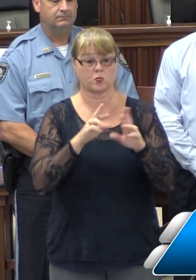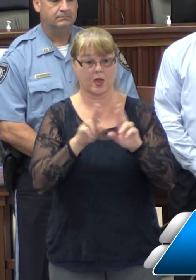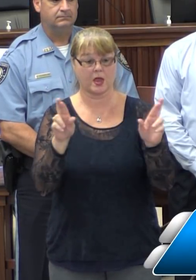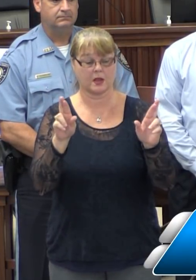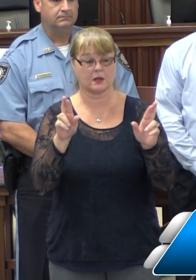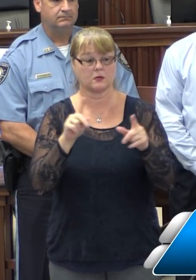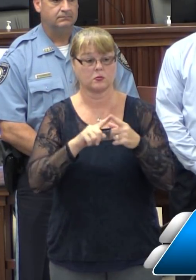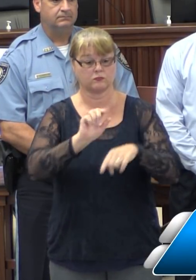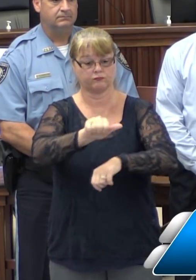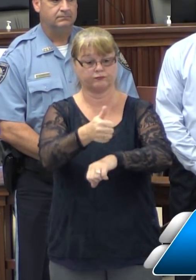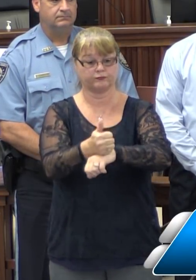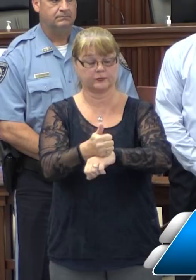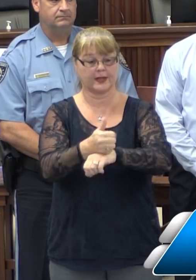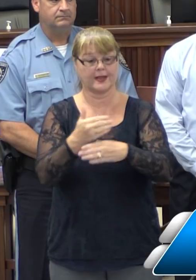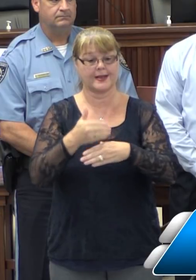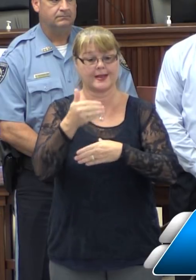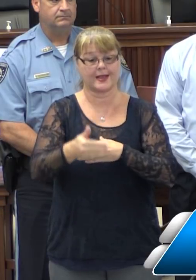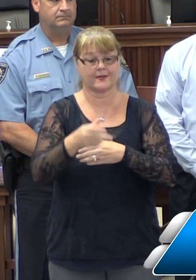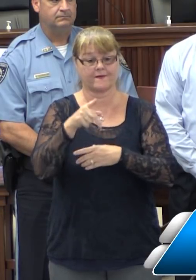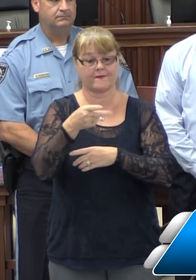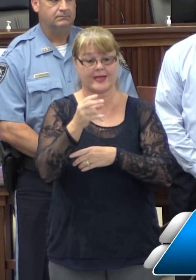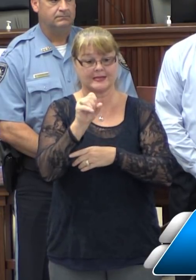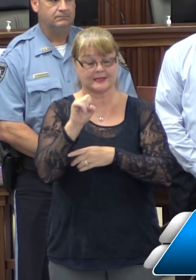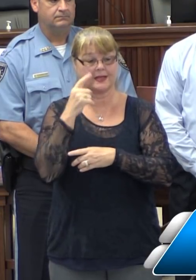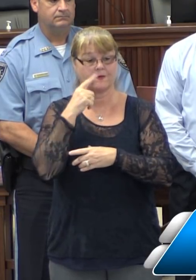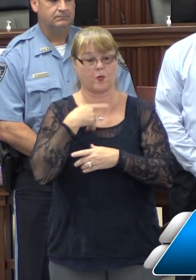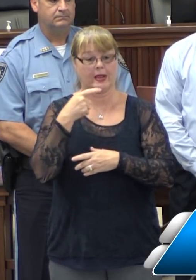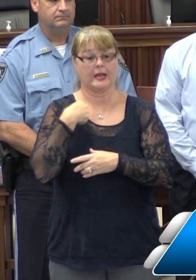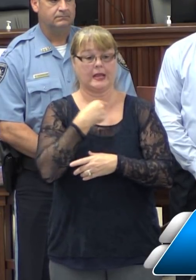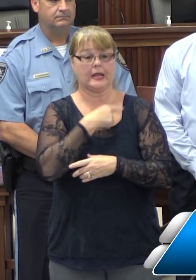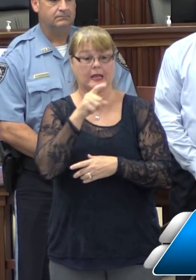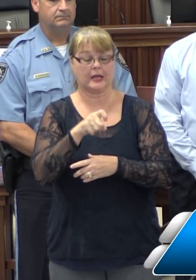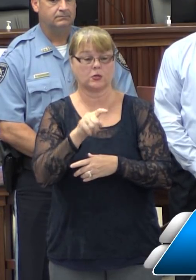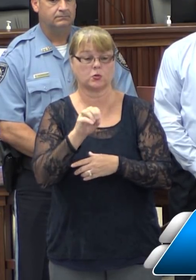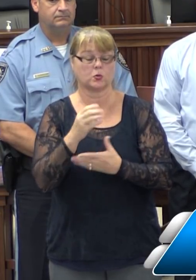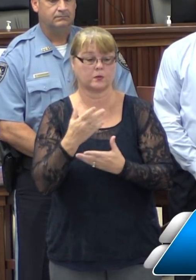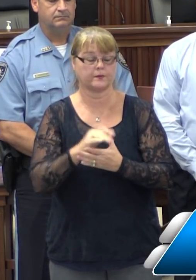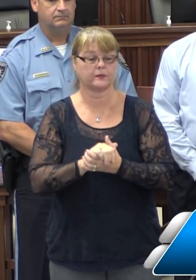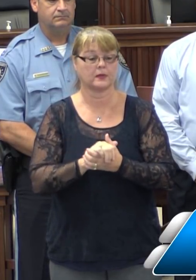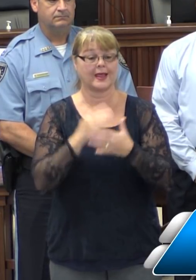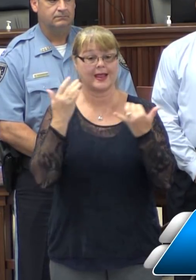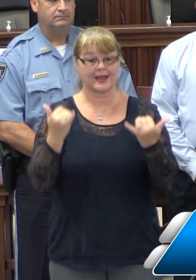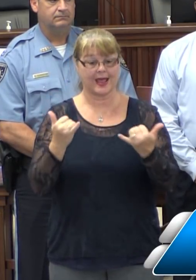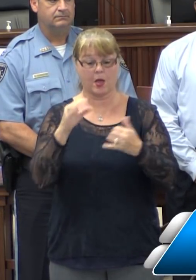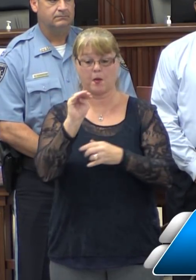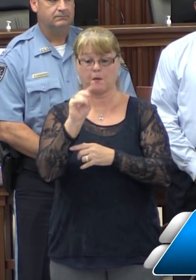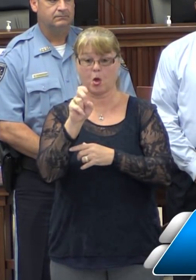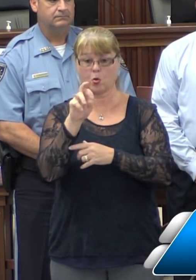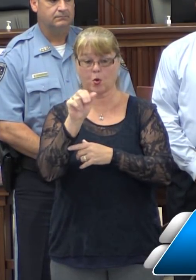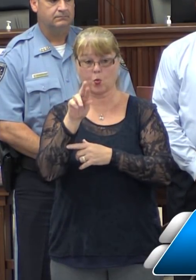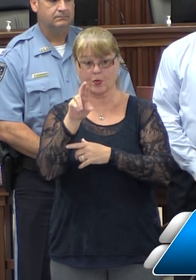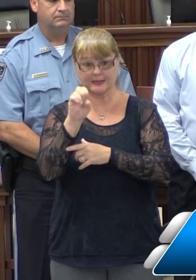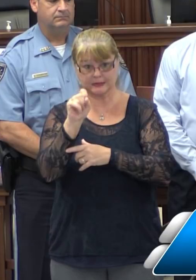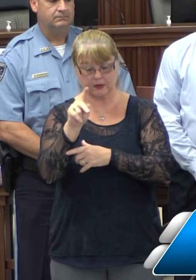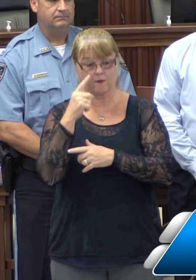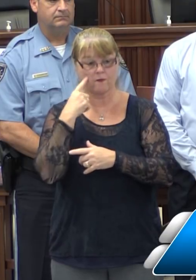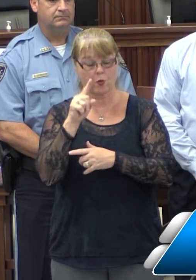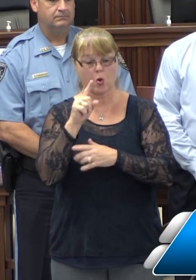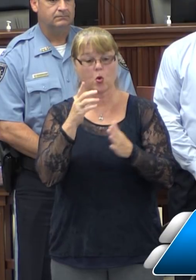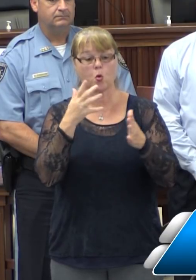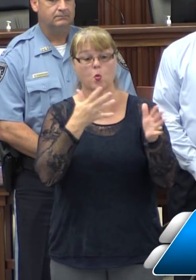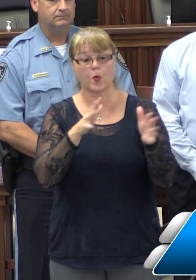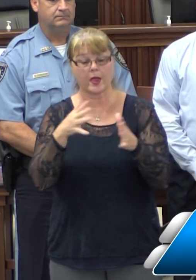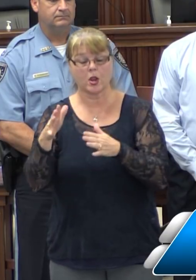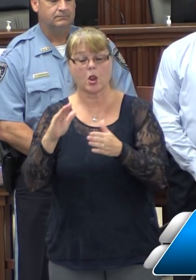to implement a next phase if we happen to go that direction. As of right now, we have a moderate risk for wind. We have a very